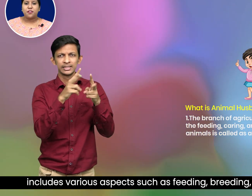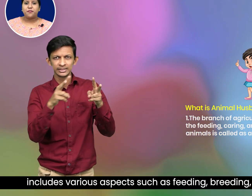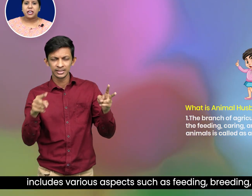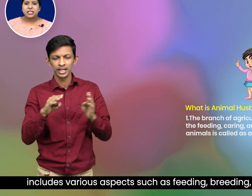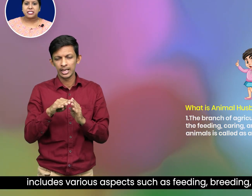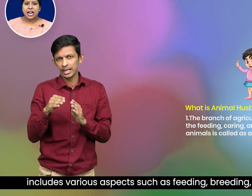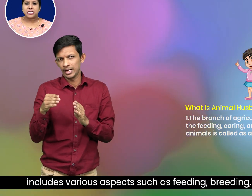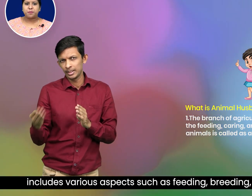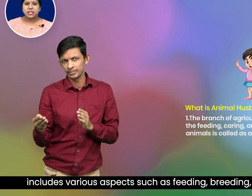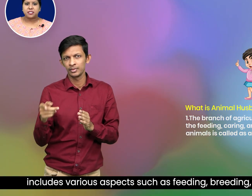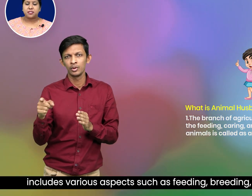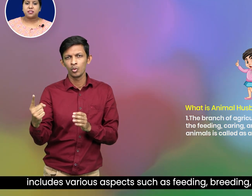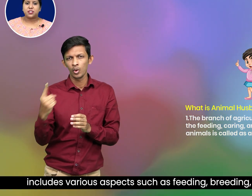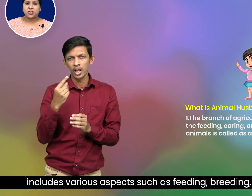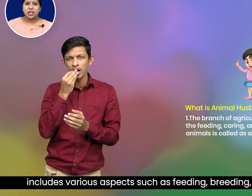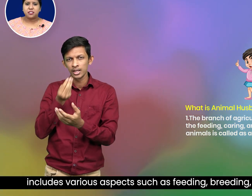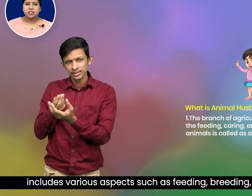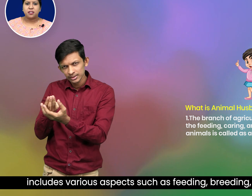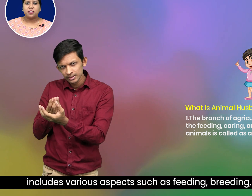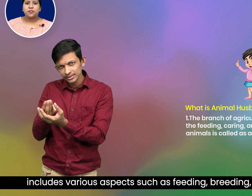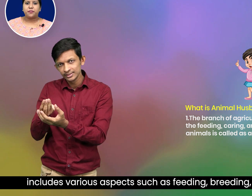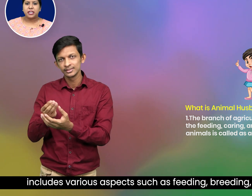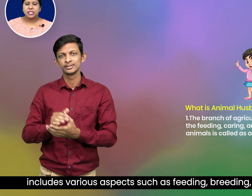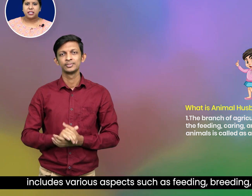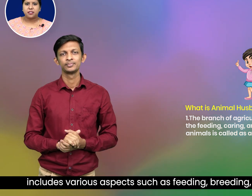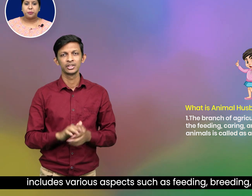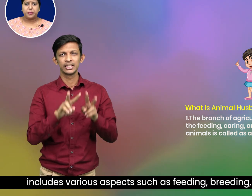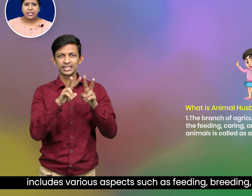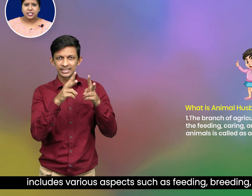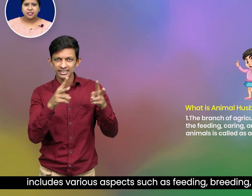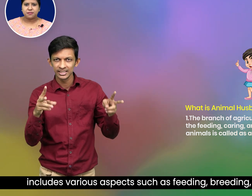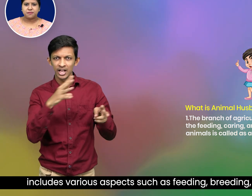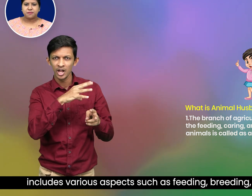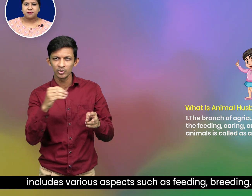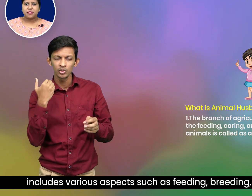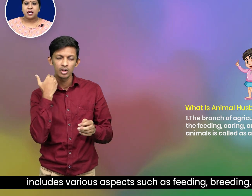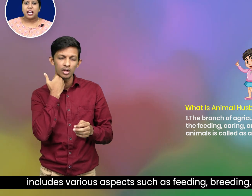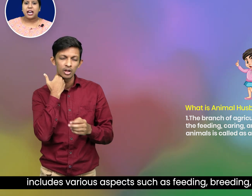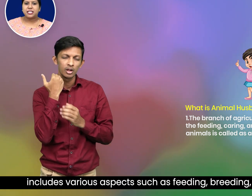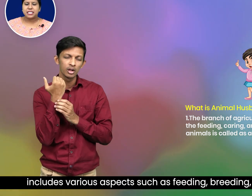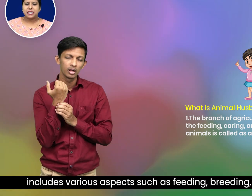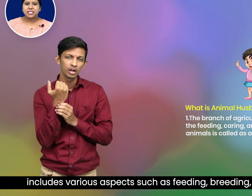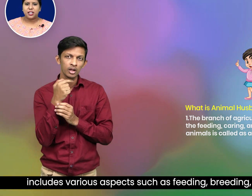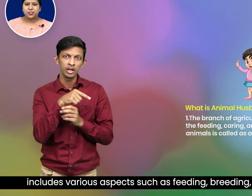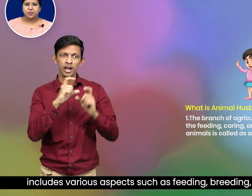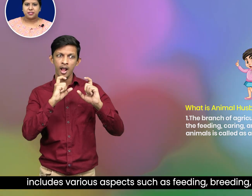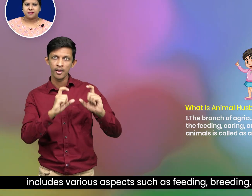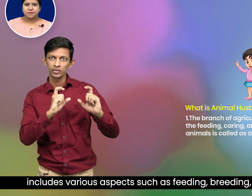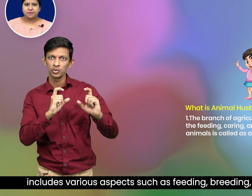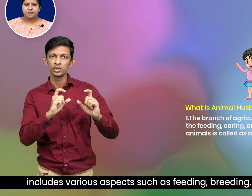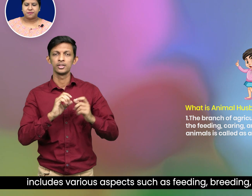includes various aspects such as feeding, breeding, and disease